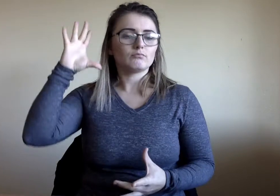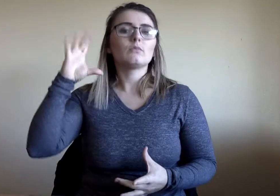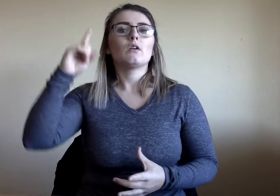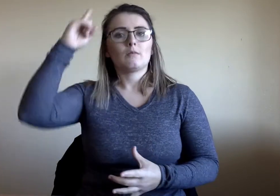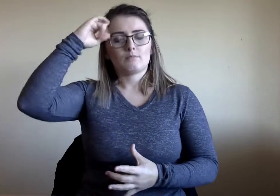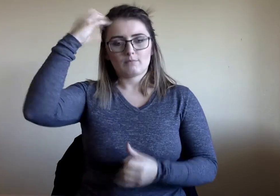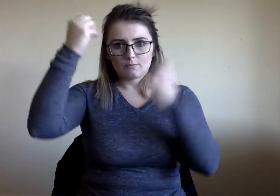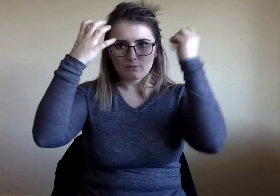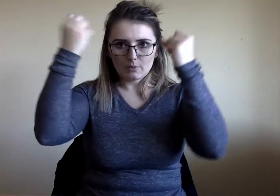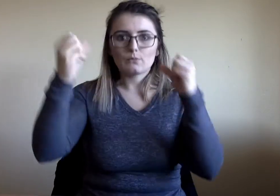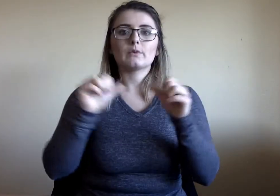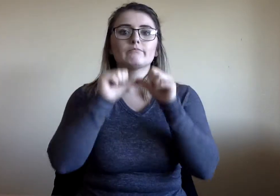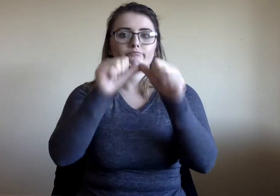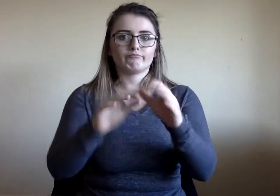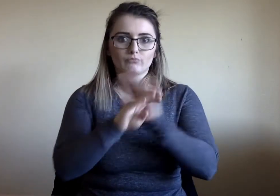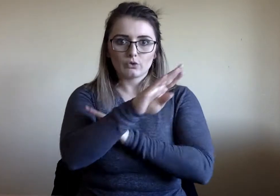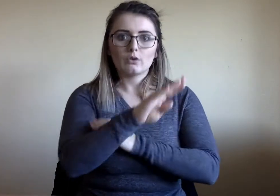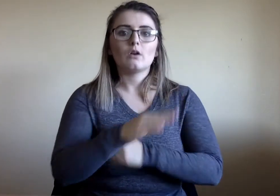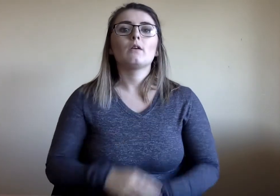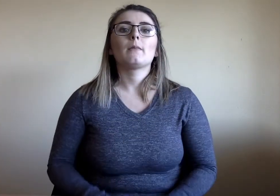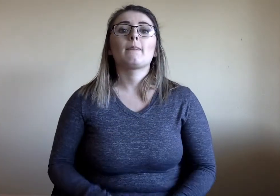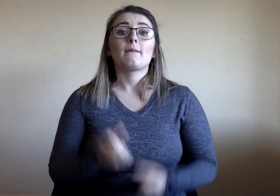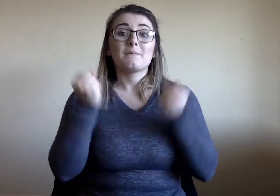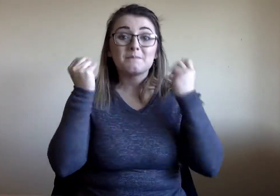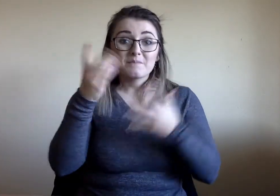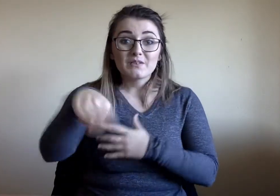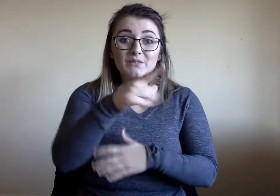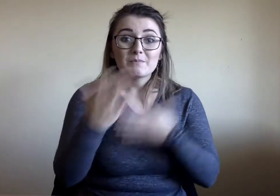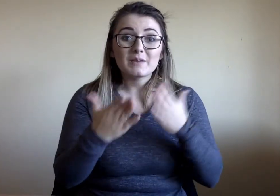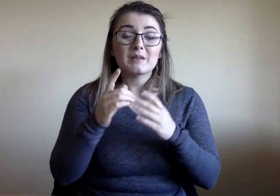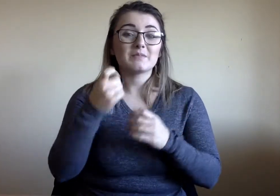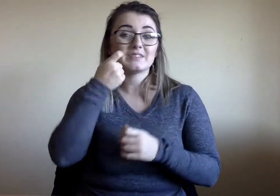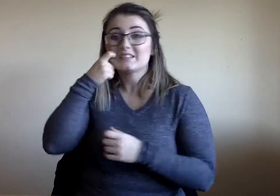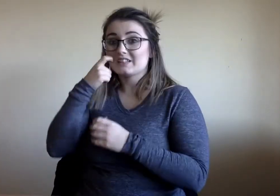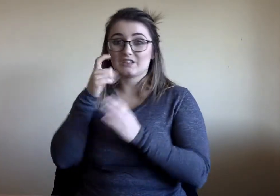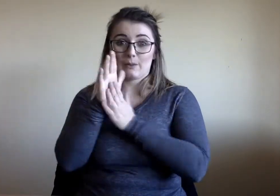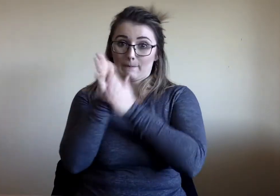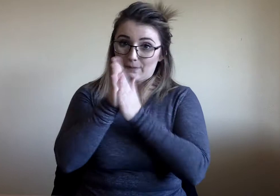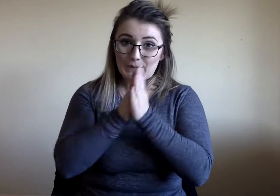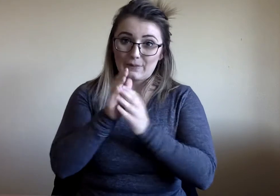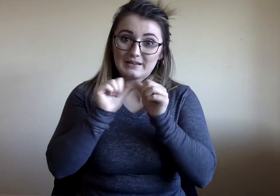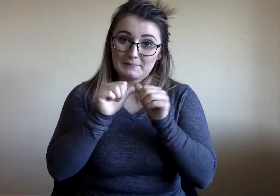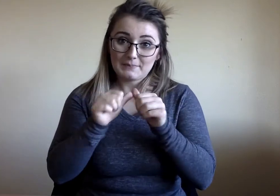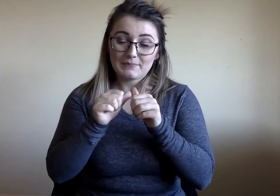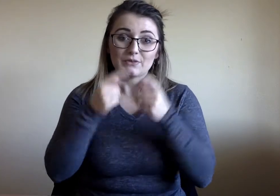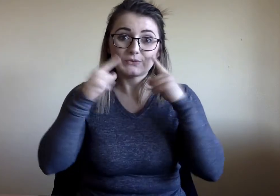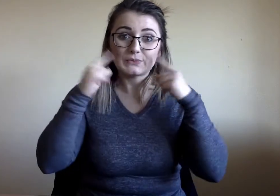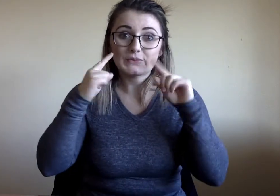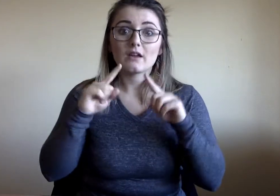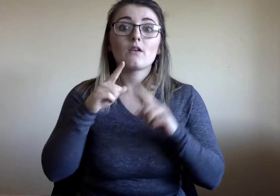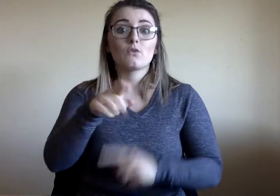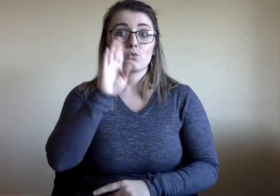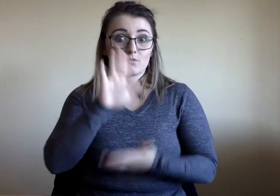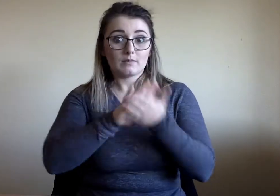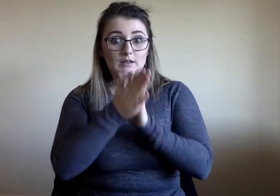function. And to those that are addicted to the hustle mindset and think they can sleep when they're dead, you will be dead much sooner if you get less than 7 hours of